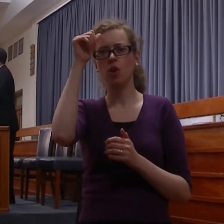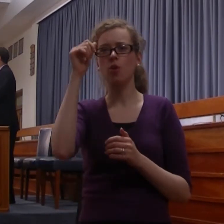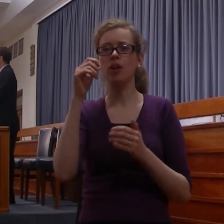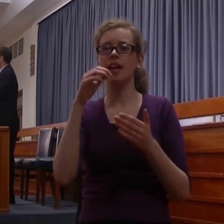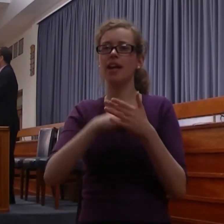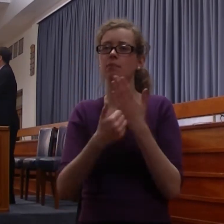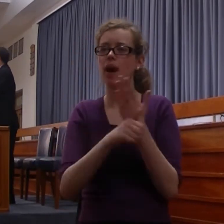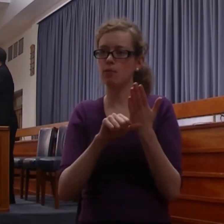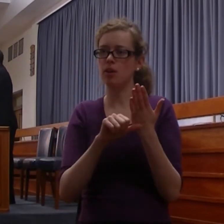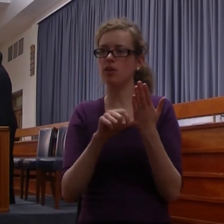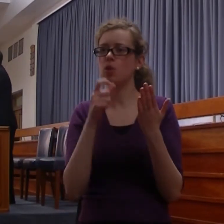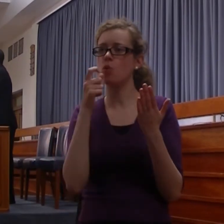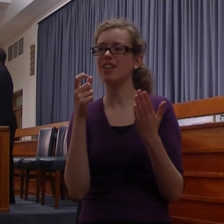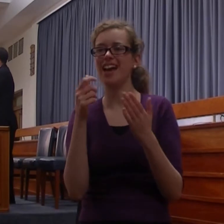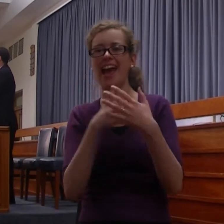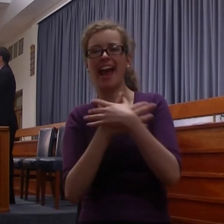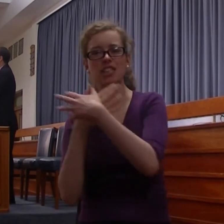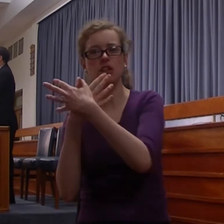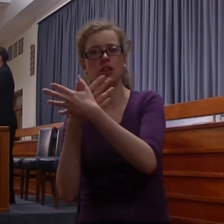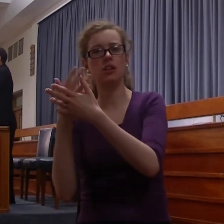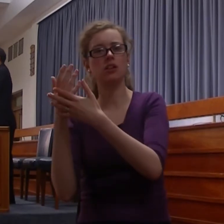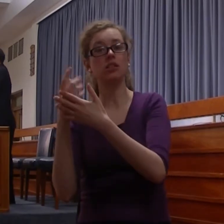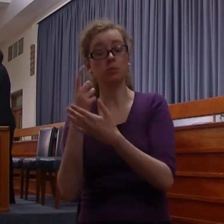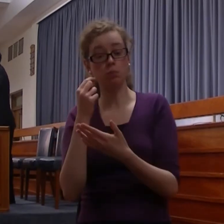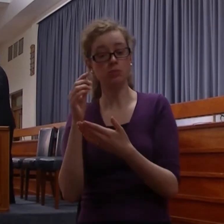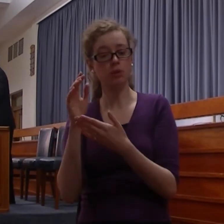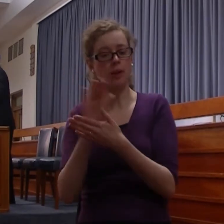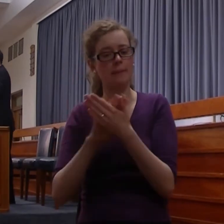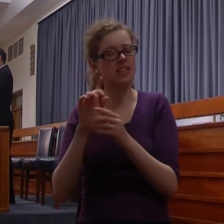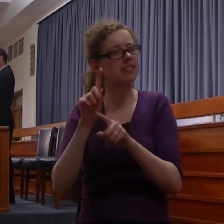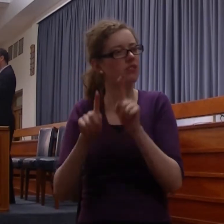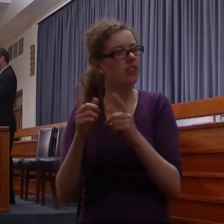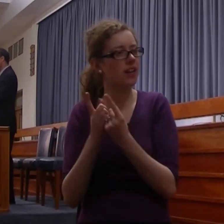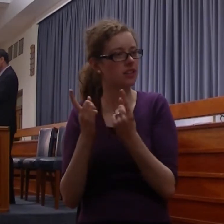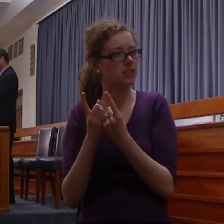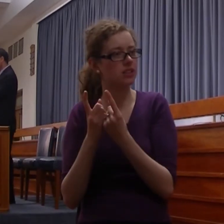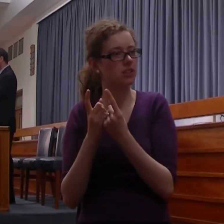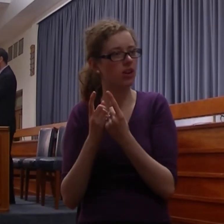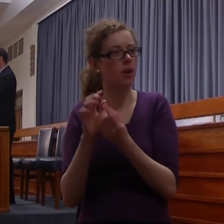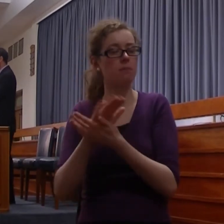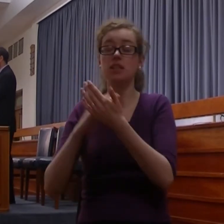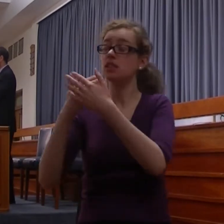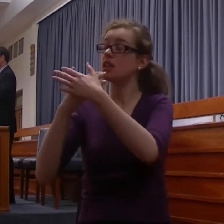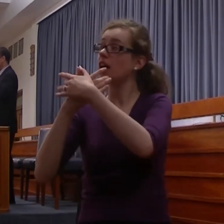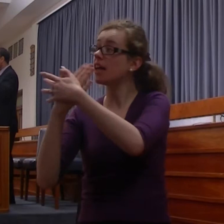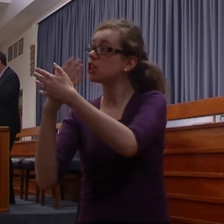But you will bear with me that in the Word of God, the word angel can